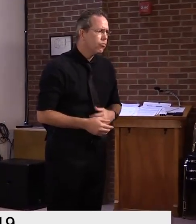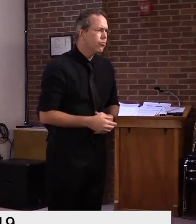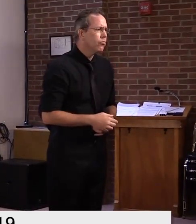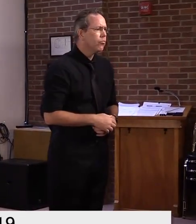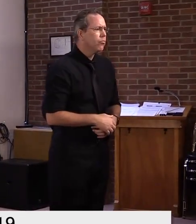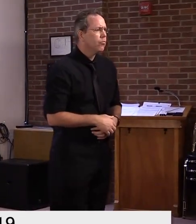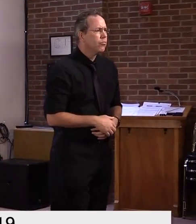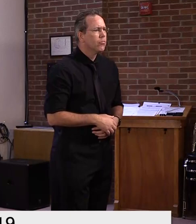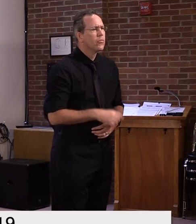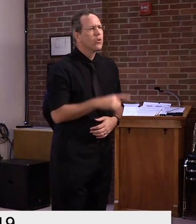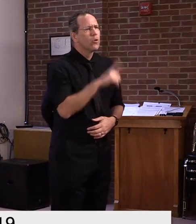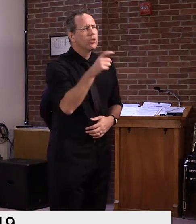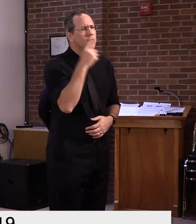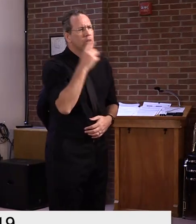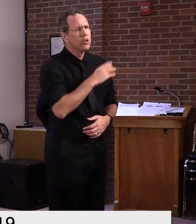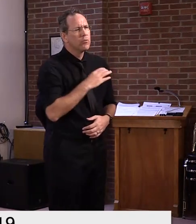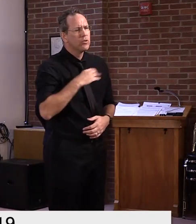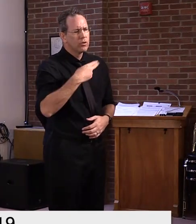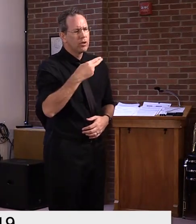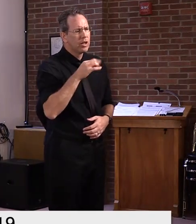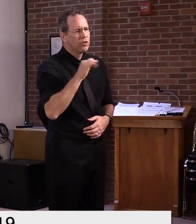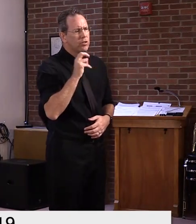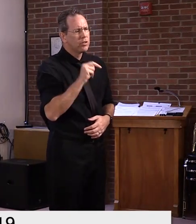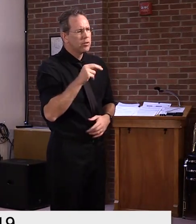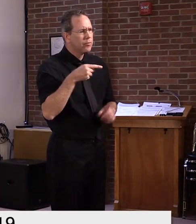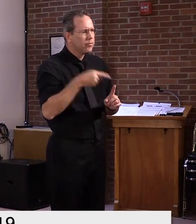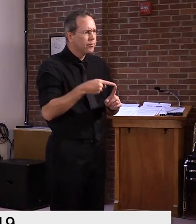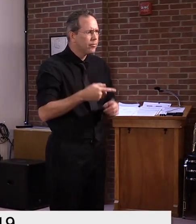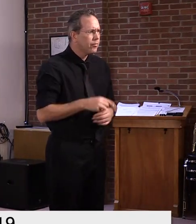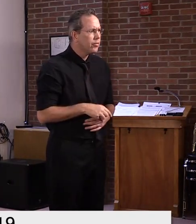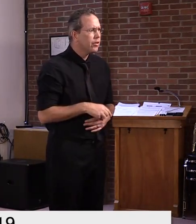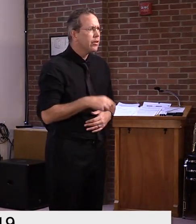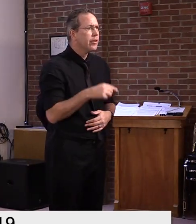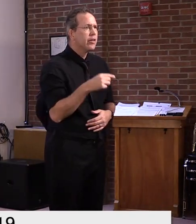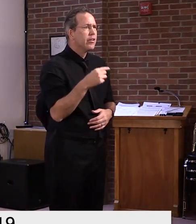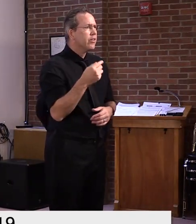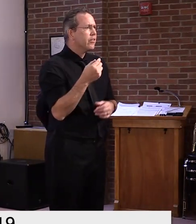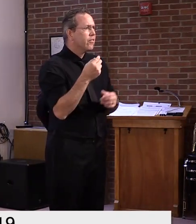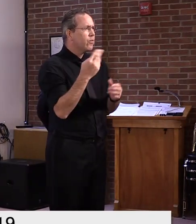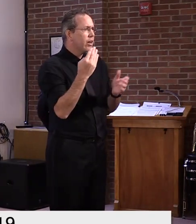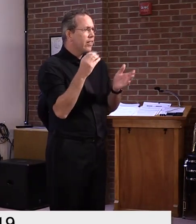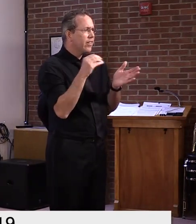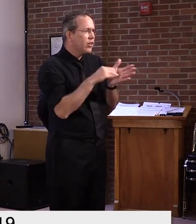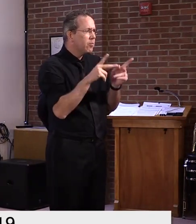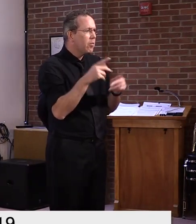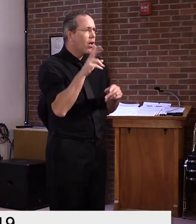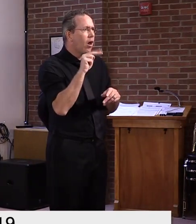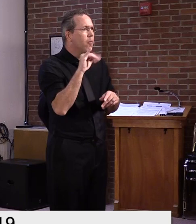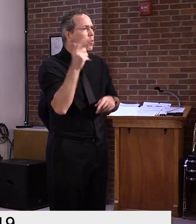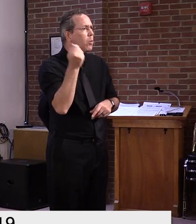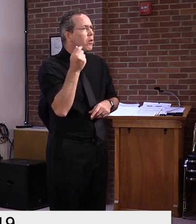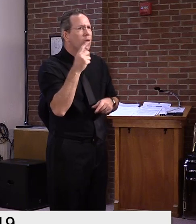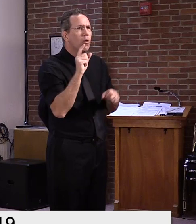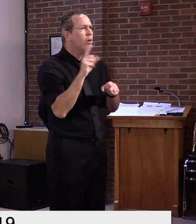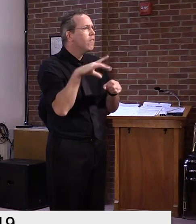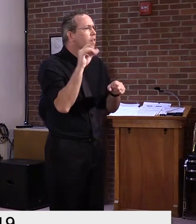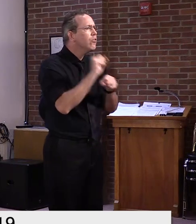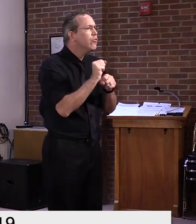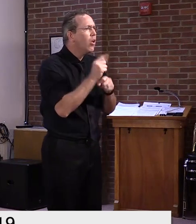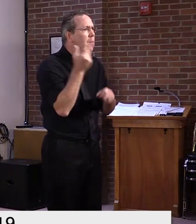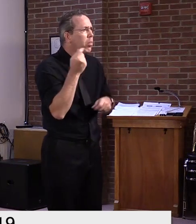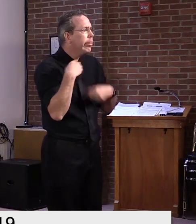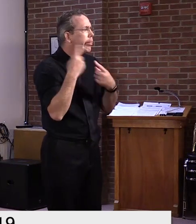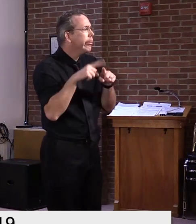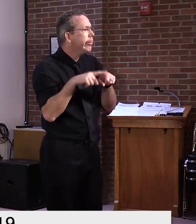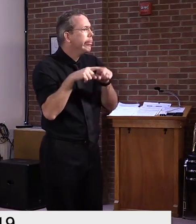be wondering what jobs are available, because there are some jobs available. What are you seeing as positions that seem to be begging